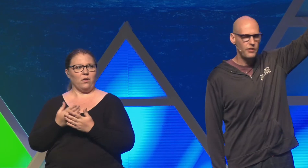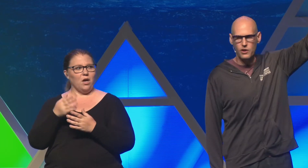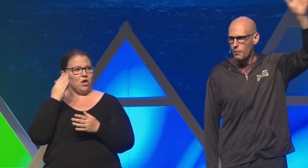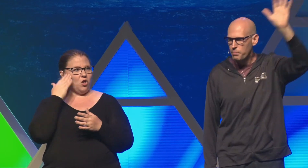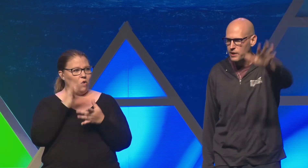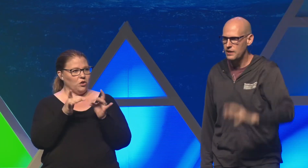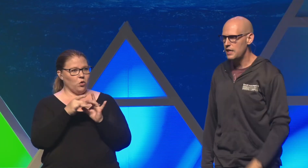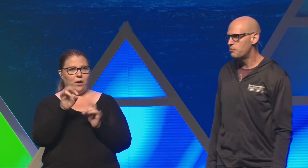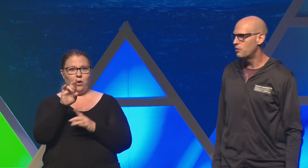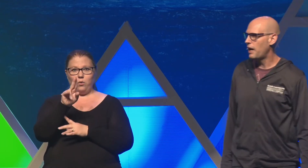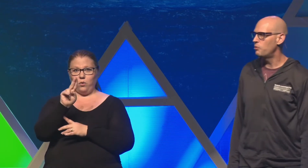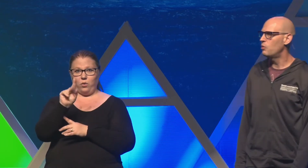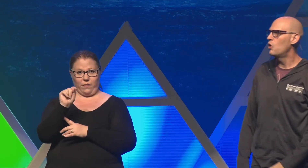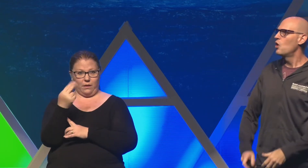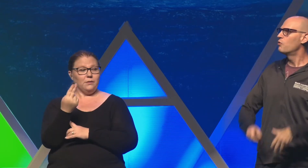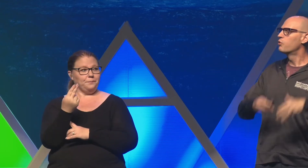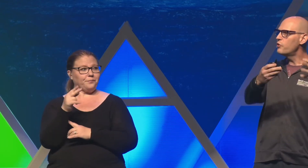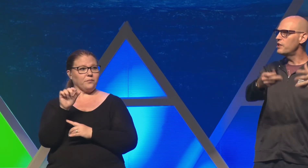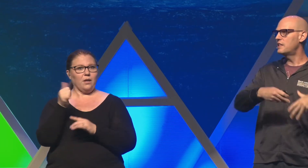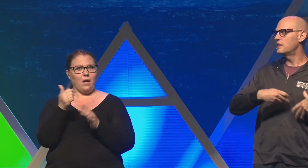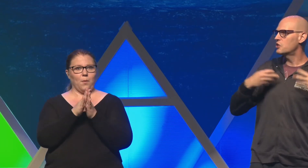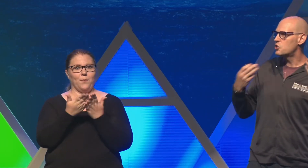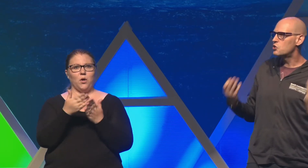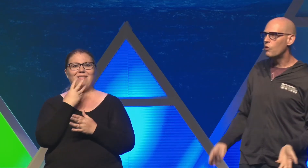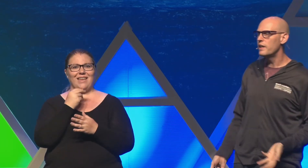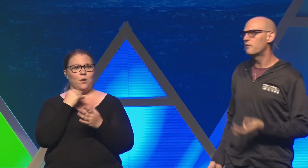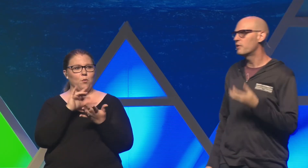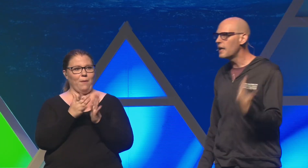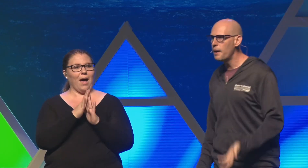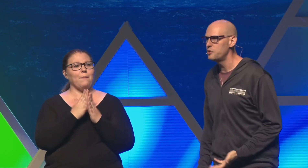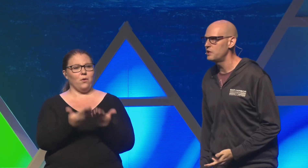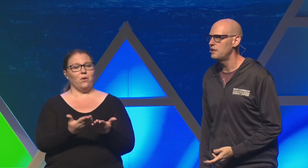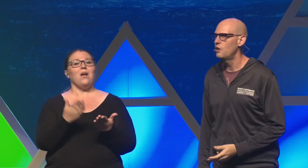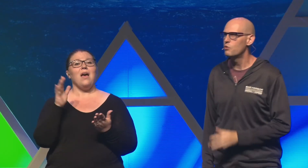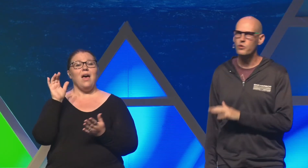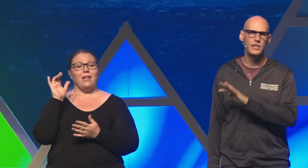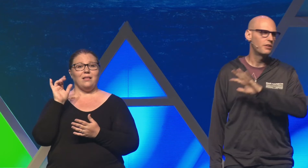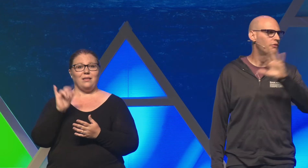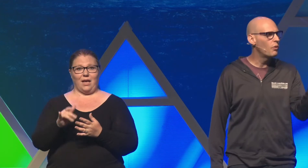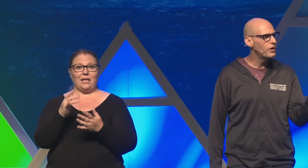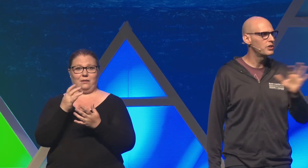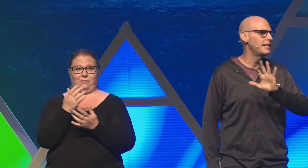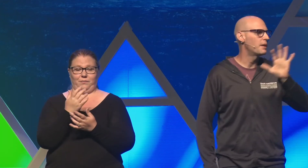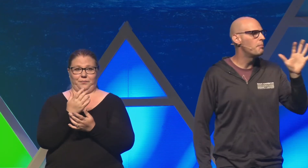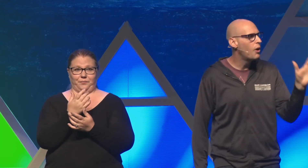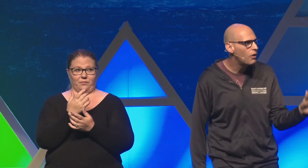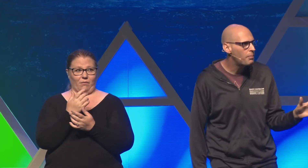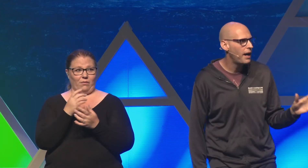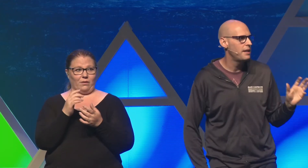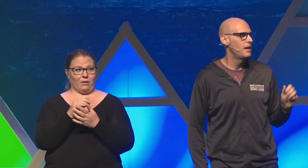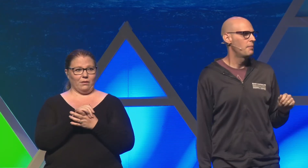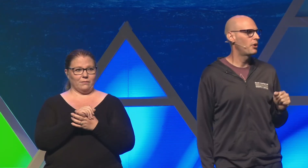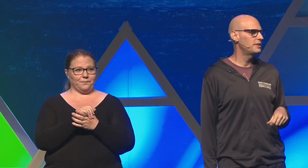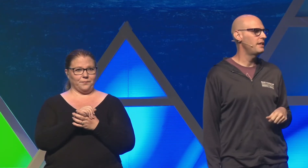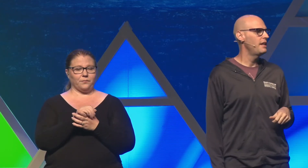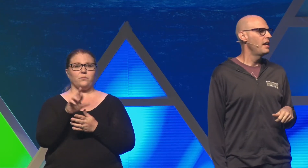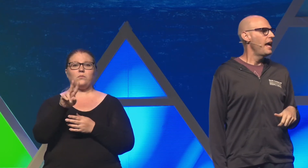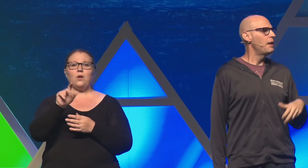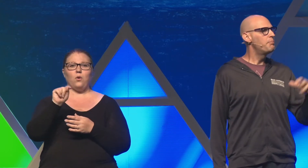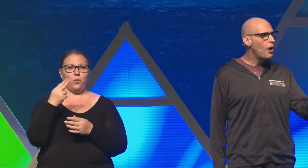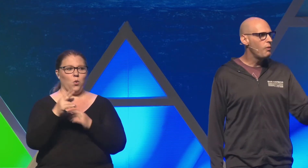right? Another book in the Hebrew Bible. Well, Ruth is this story of redemption. Ruth is a foreigner. She's a Moabite